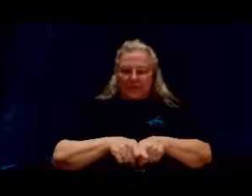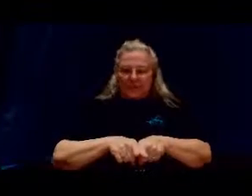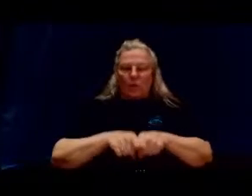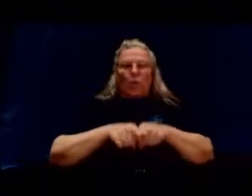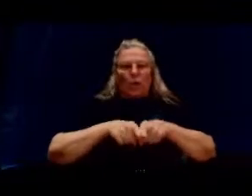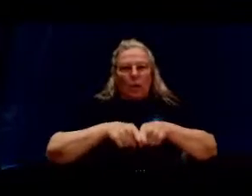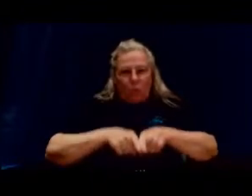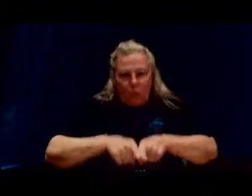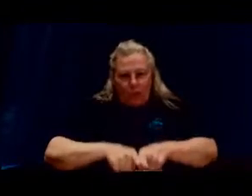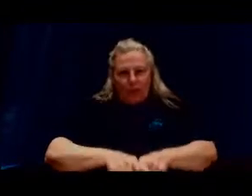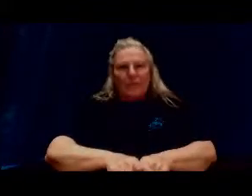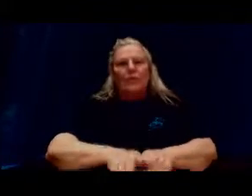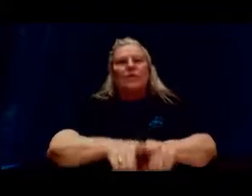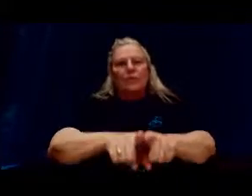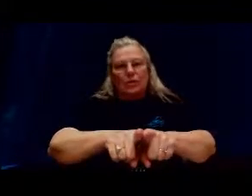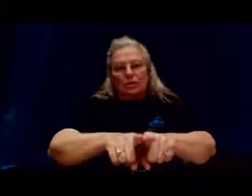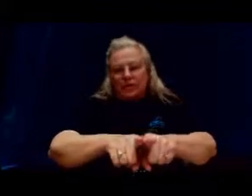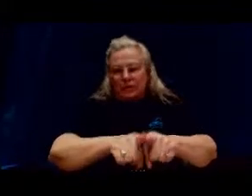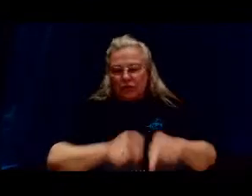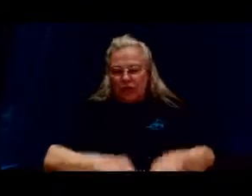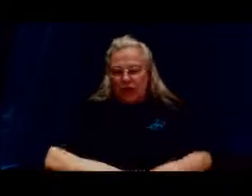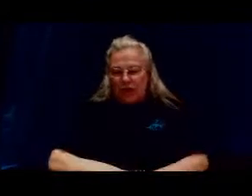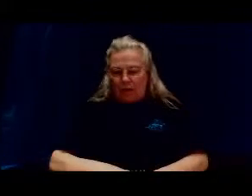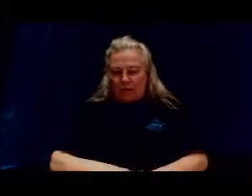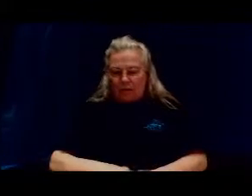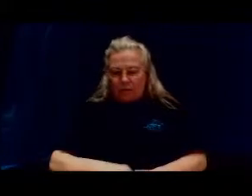present. While goes in straight out.